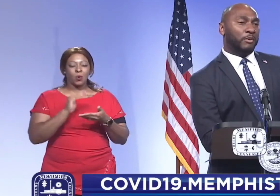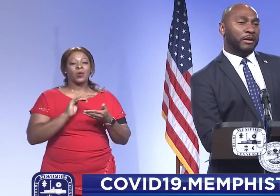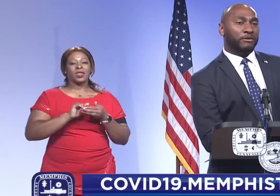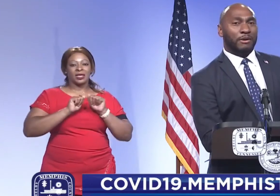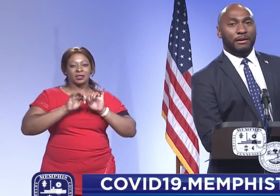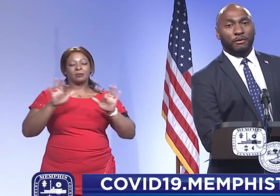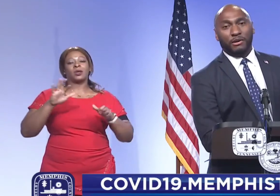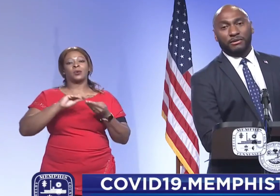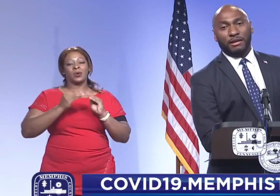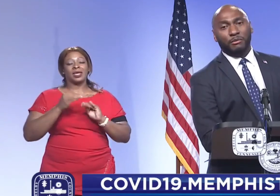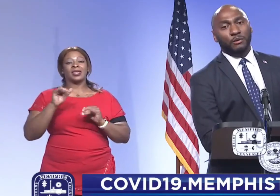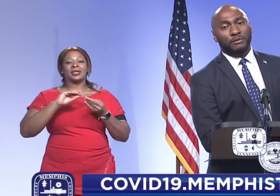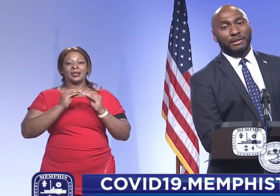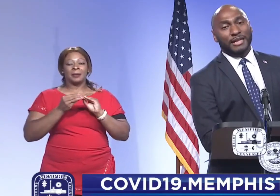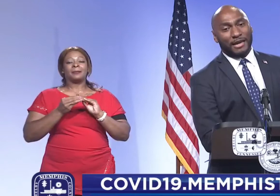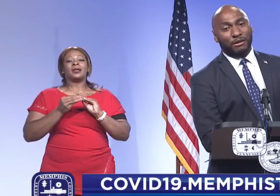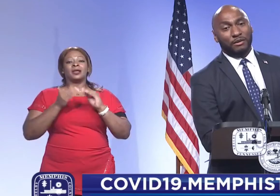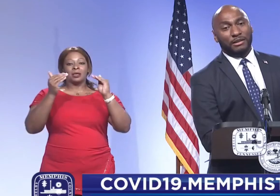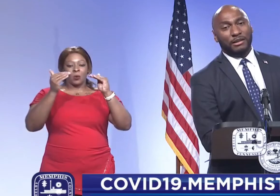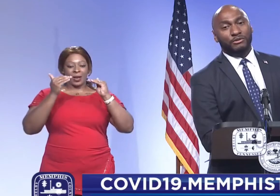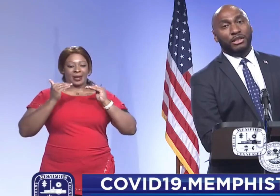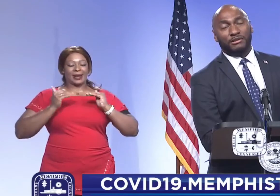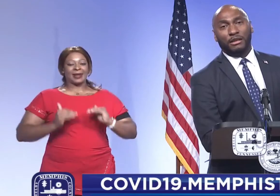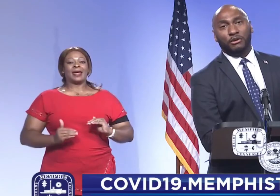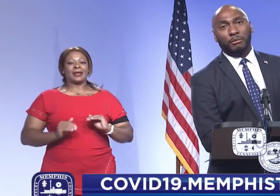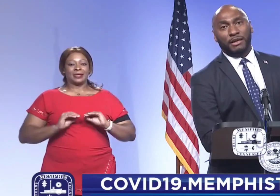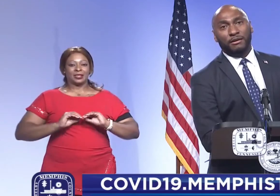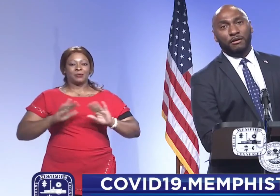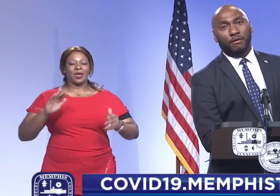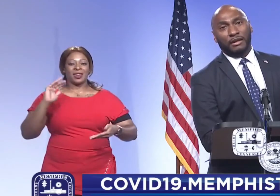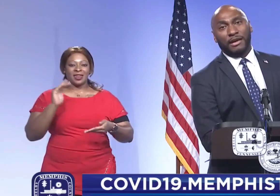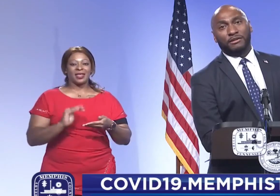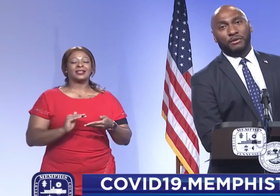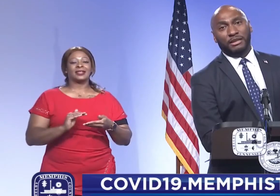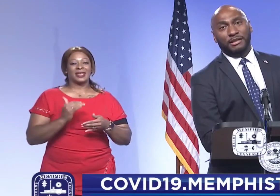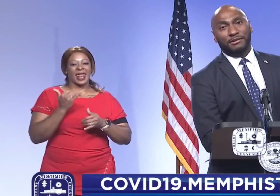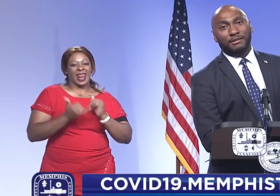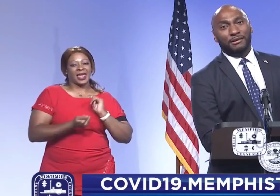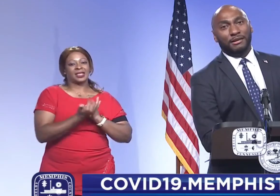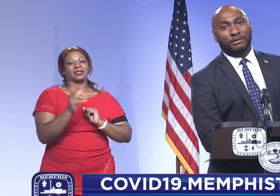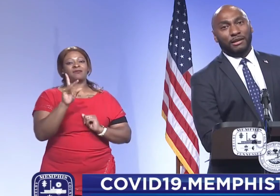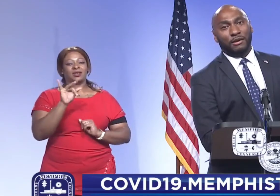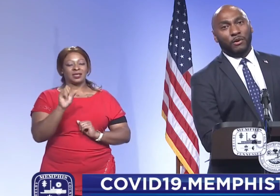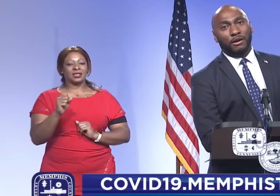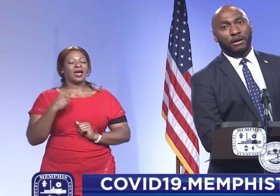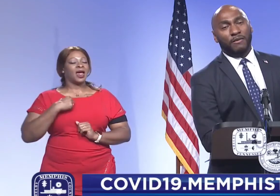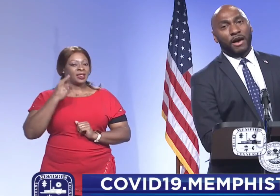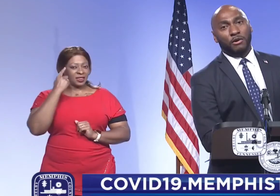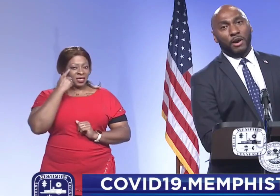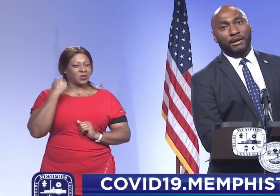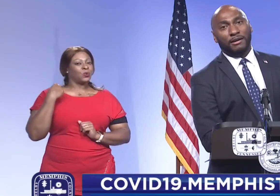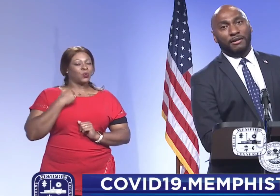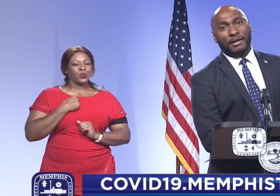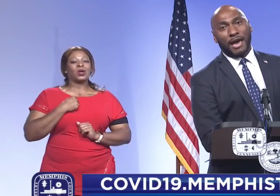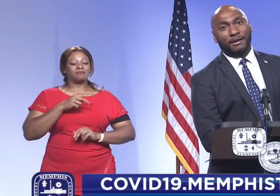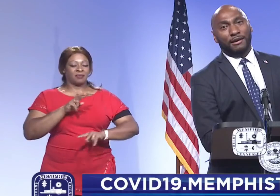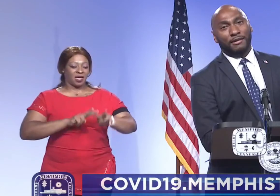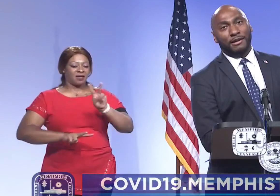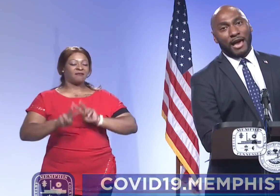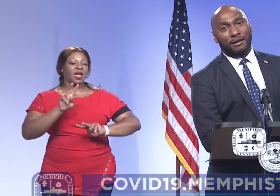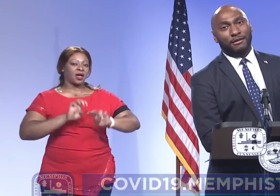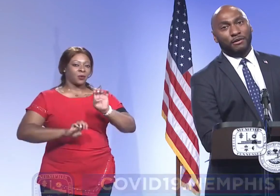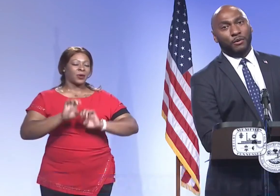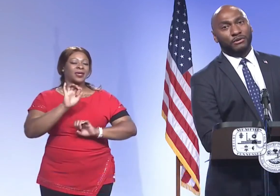our reproduction rate, in other words, had moved down just a little bit over the last several days. And so I think we're evaluating the data,